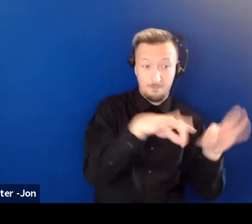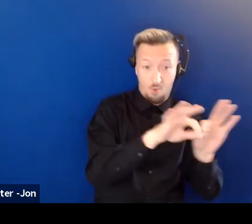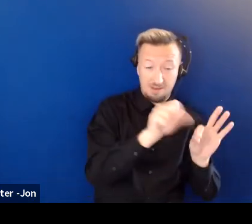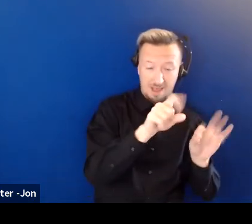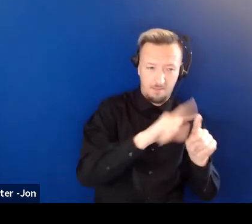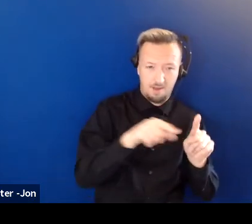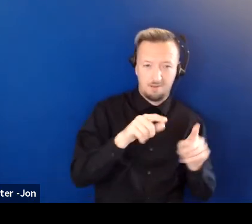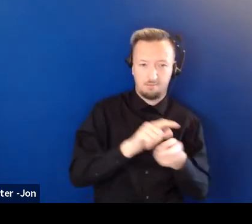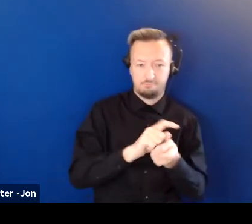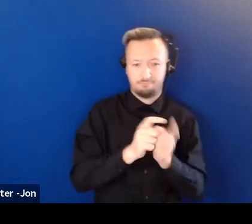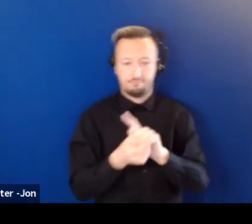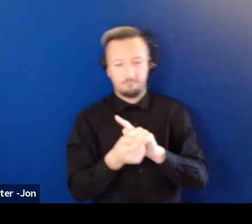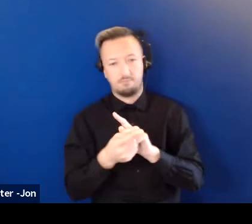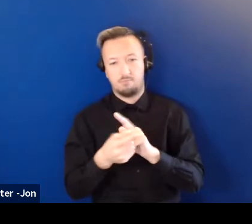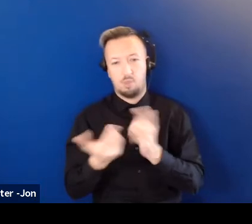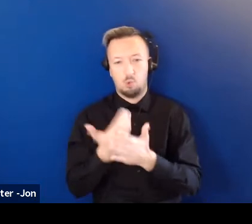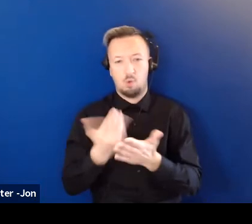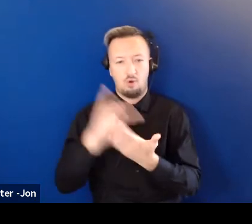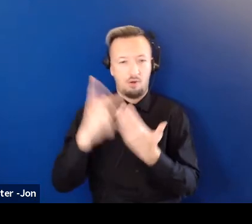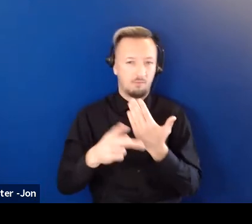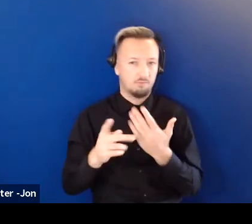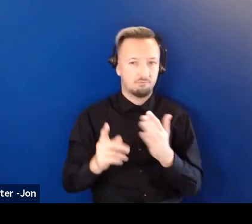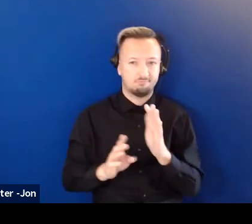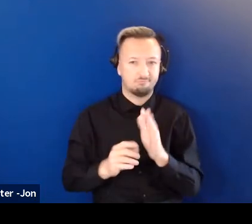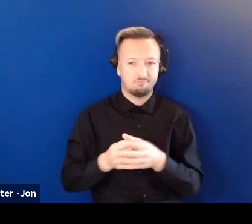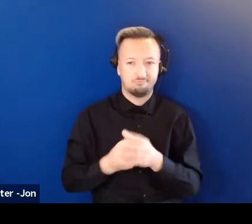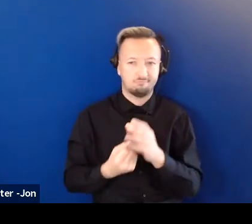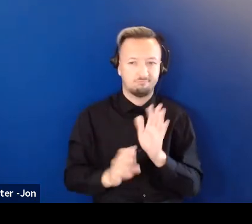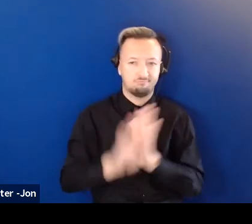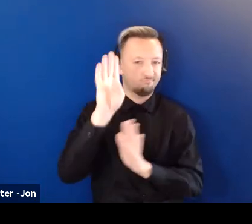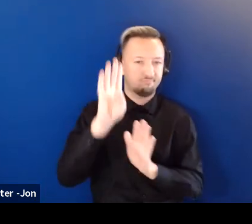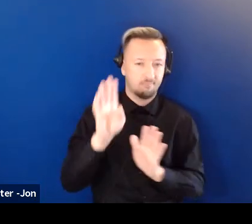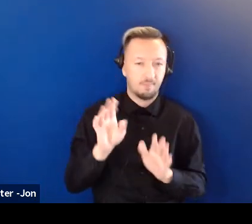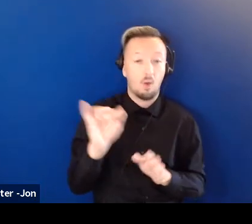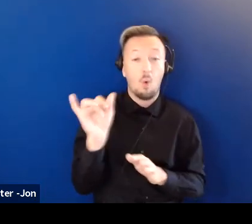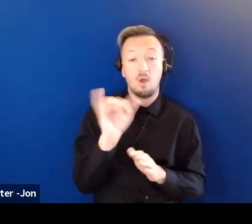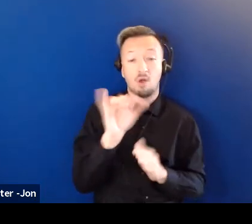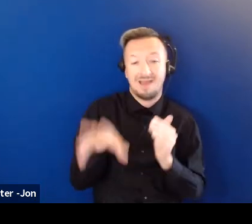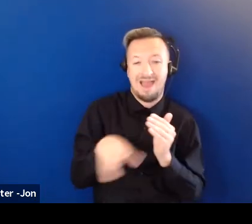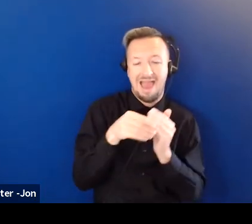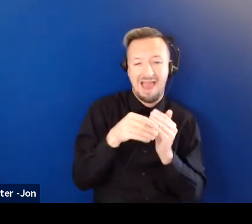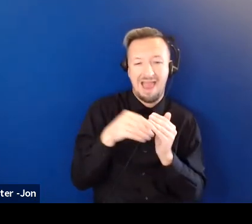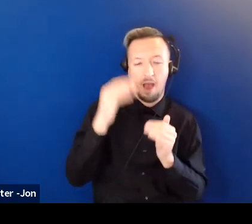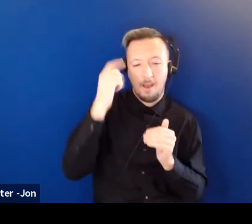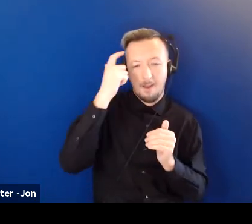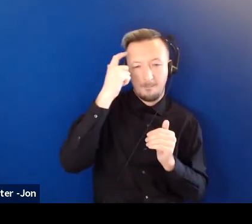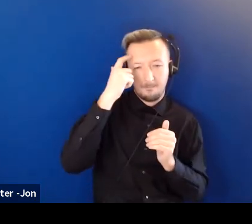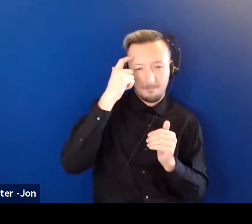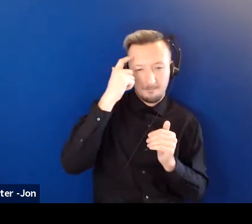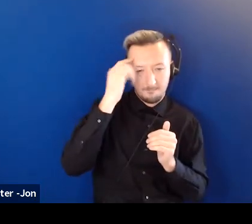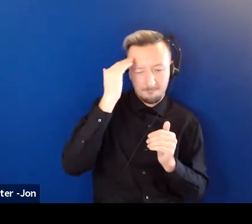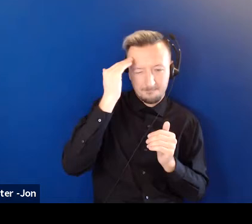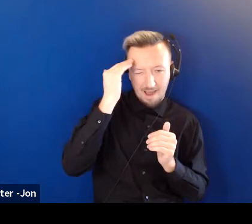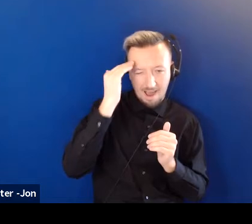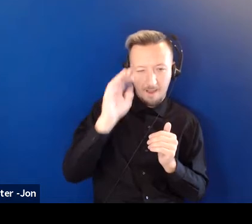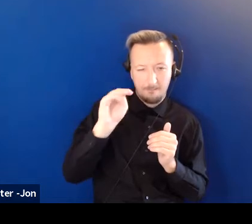really excited about this. And then this also included some mindfulness and yoga. So we were able to incorporate some of our other